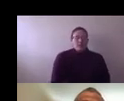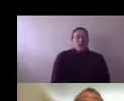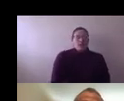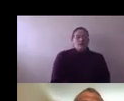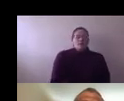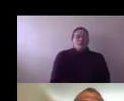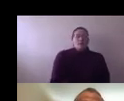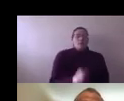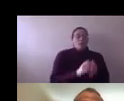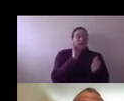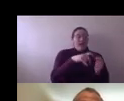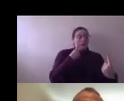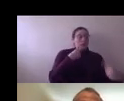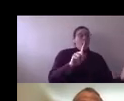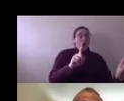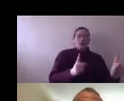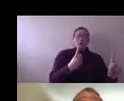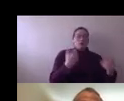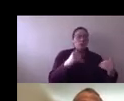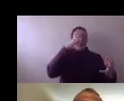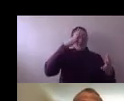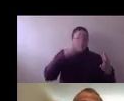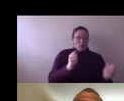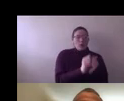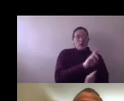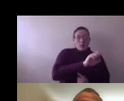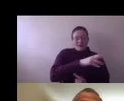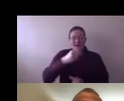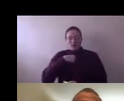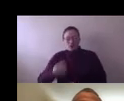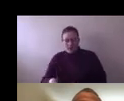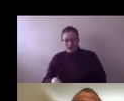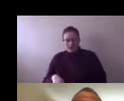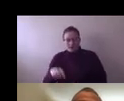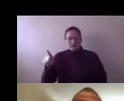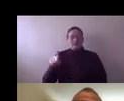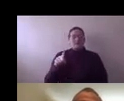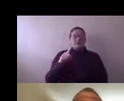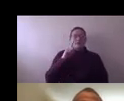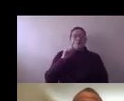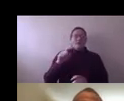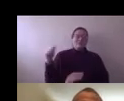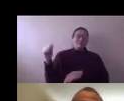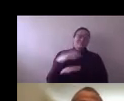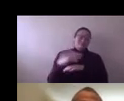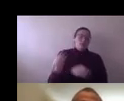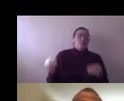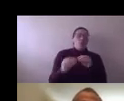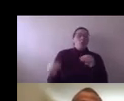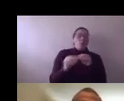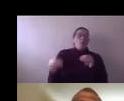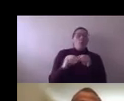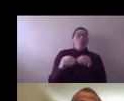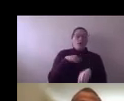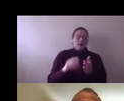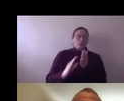with that was a major decision by the US and China in the start of resending large numbers of Chinese students to